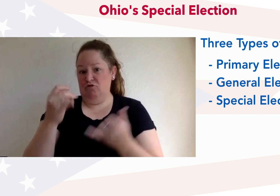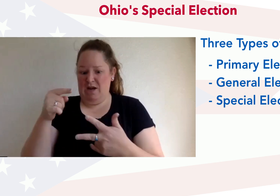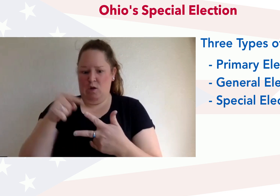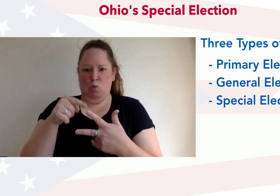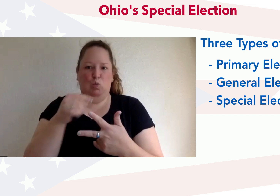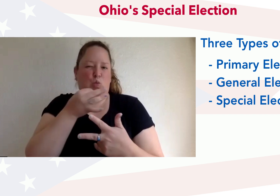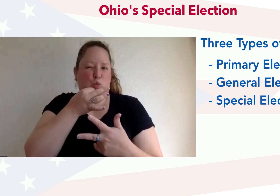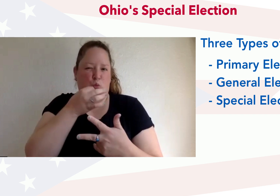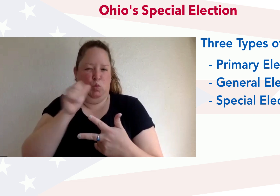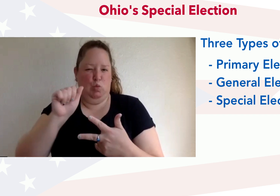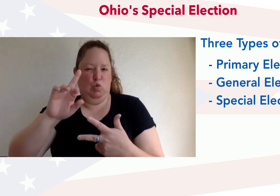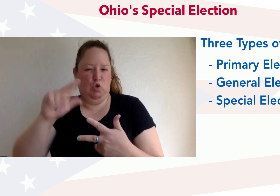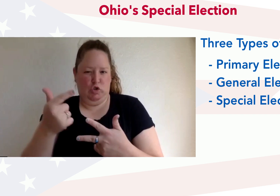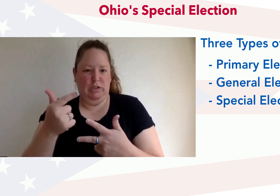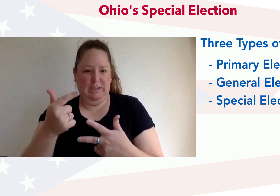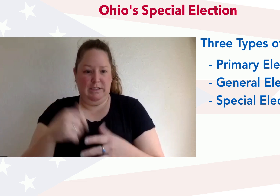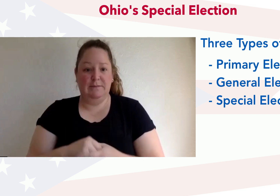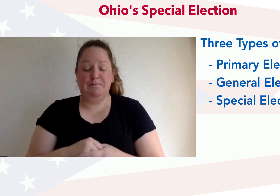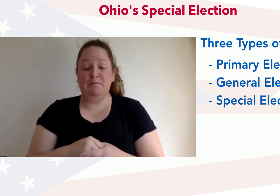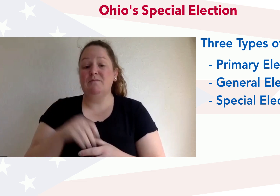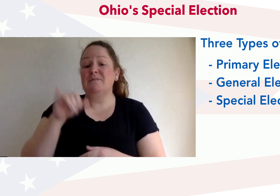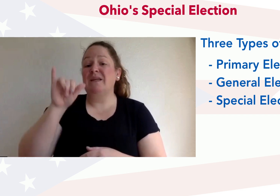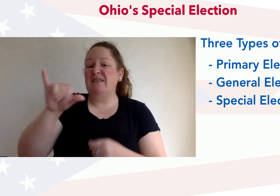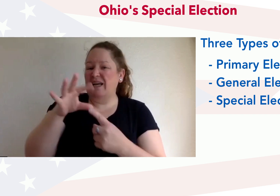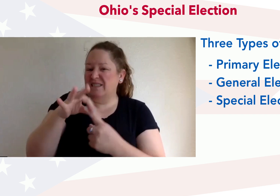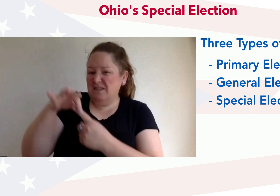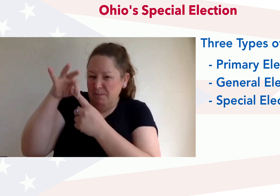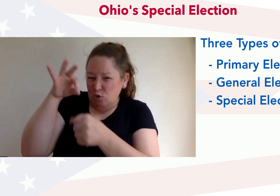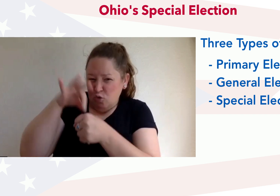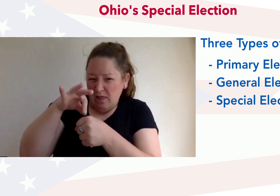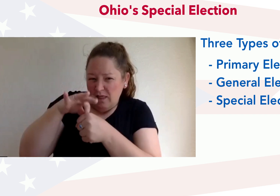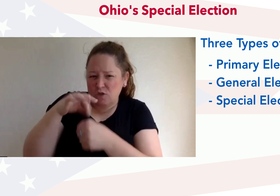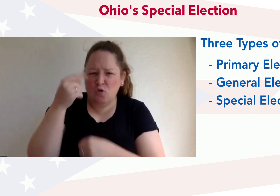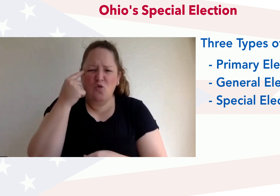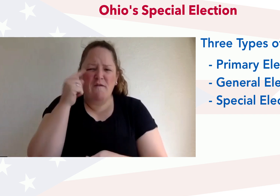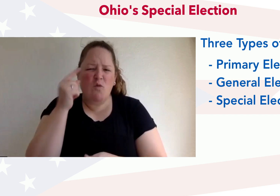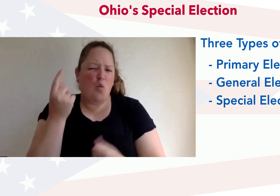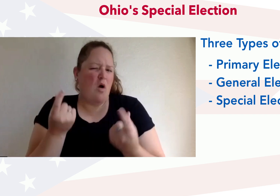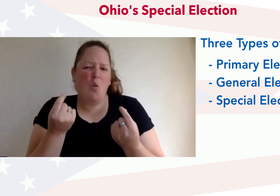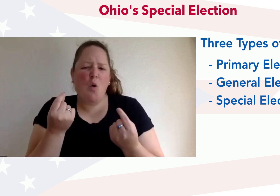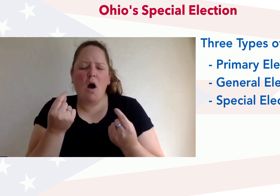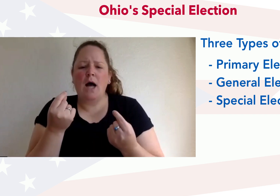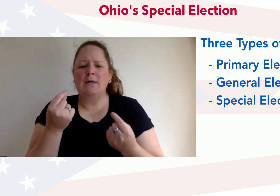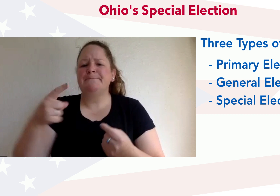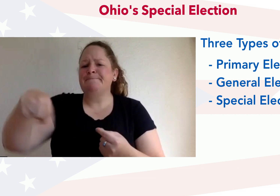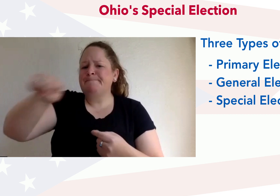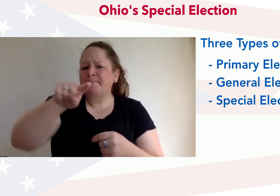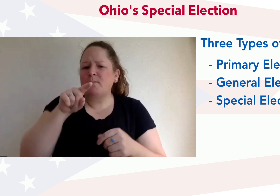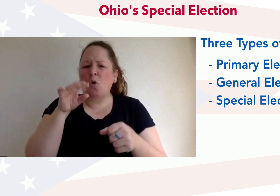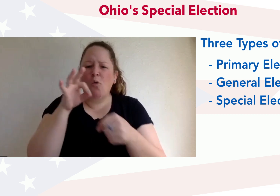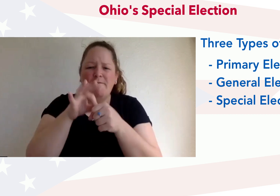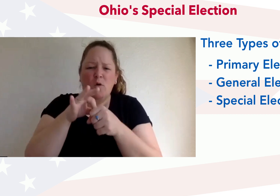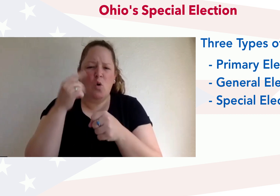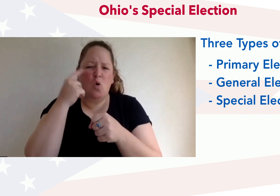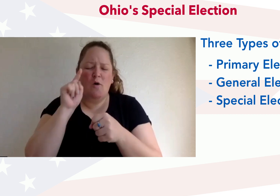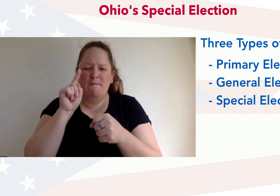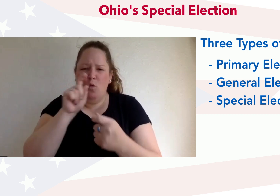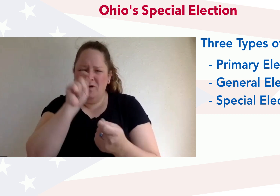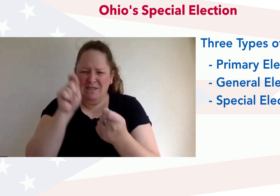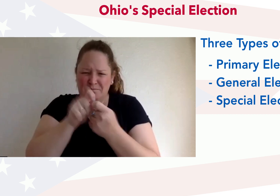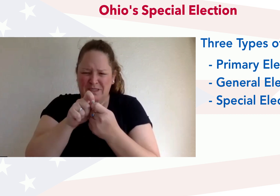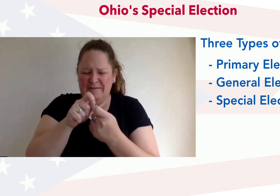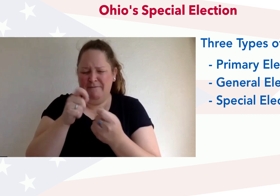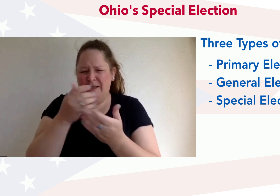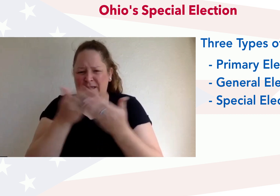or November. So soon we are approaching that August special election. Special